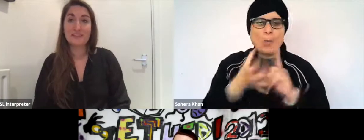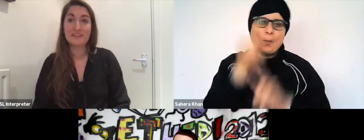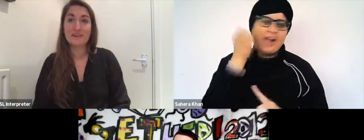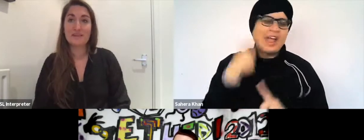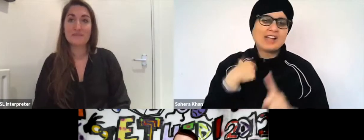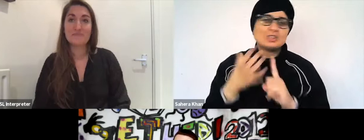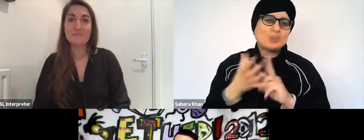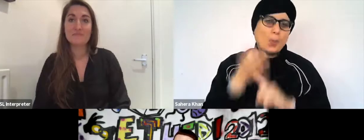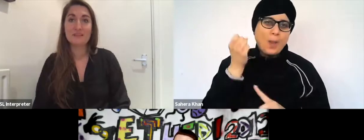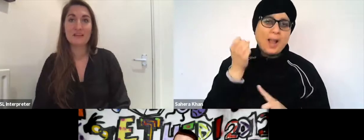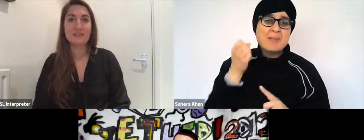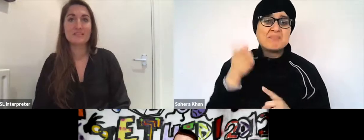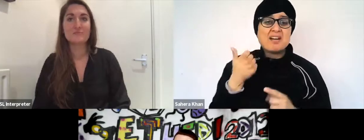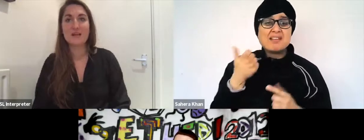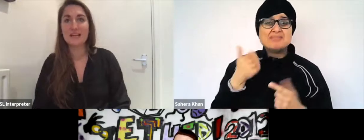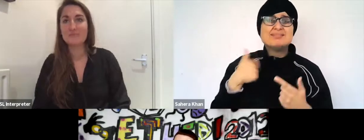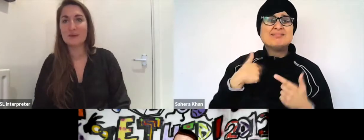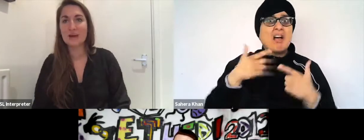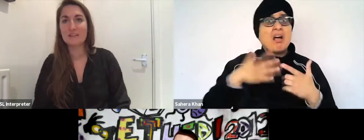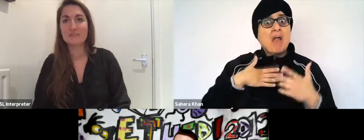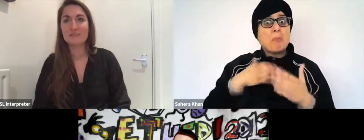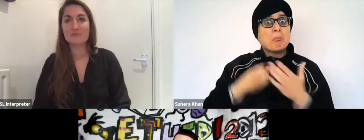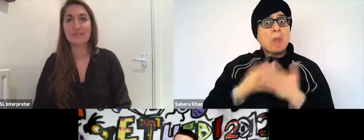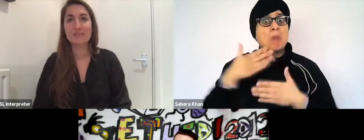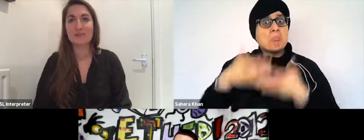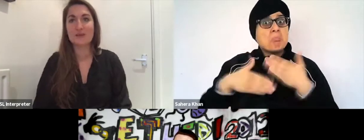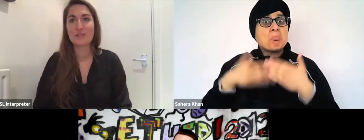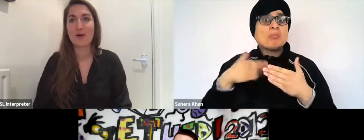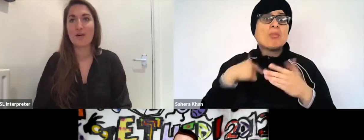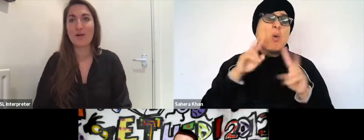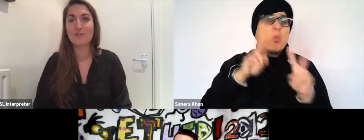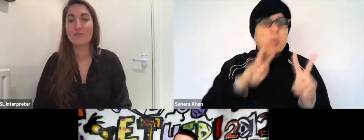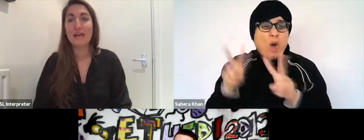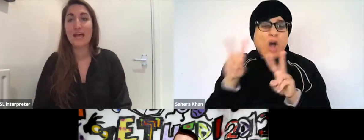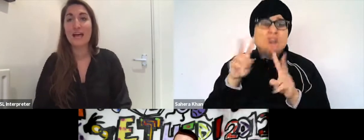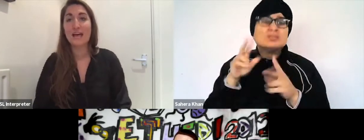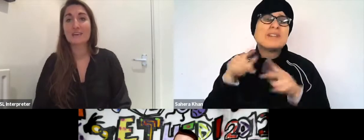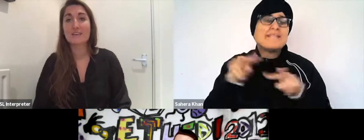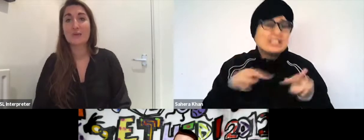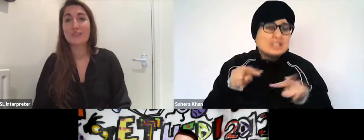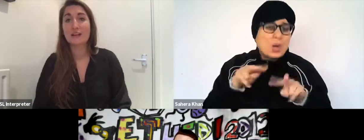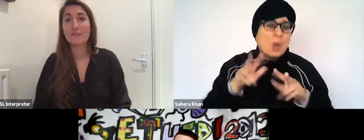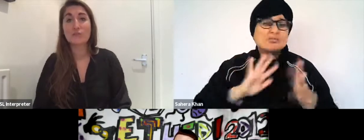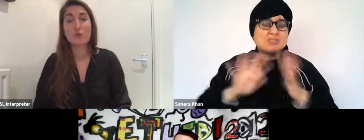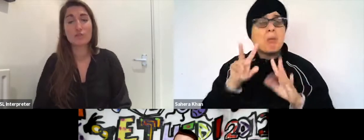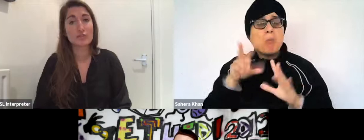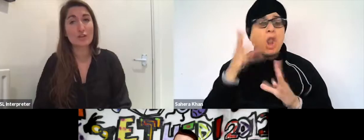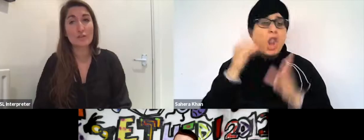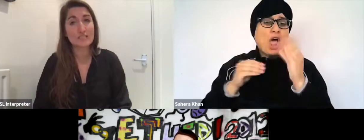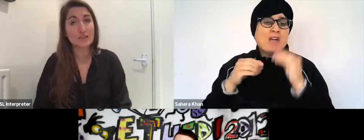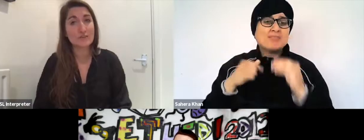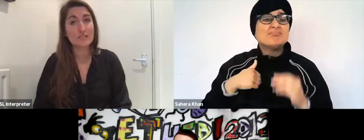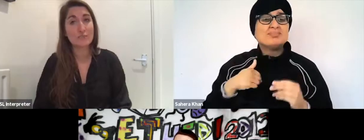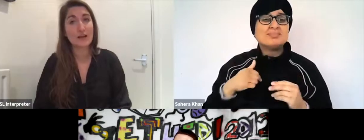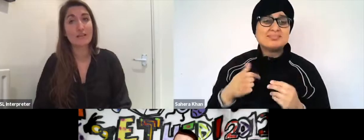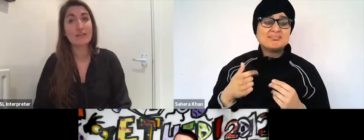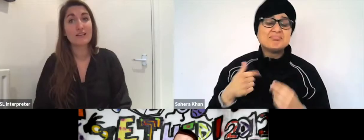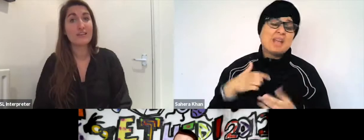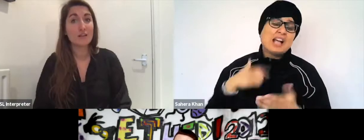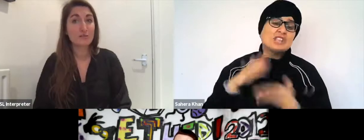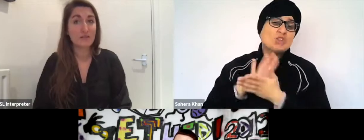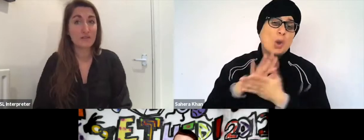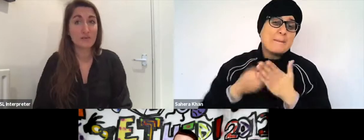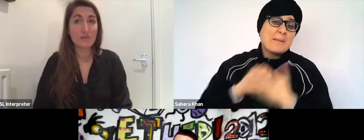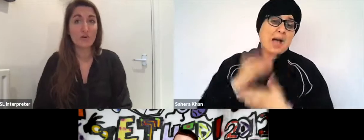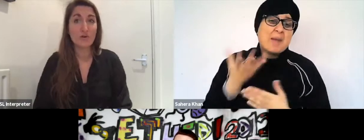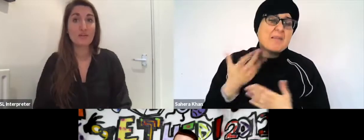fun. It didn't win, but really good to be a part of. And so I think I just watched a lot of videos as well,